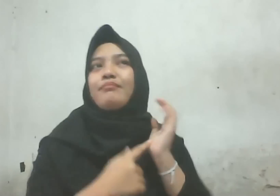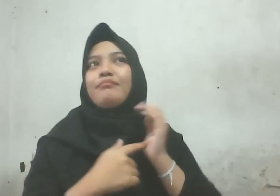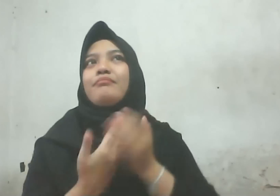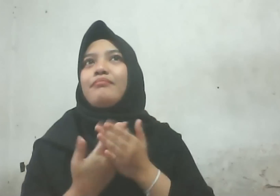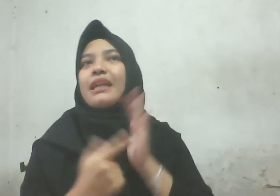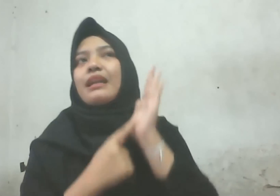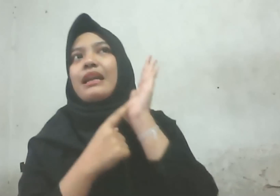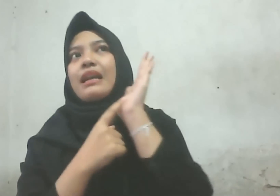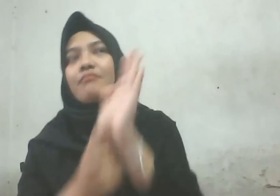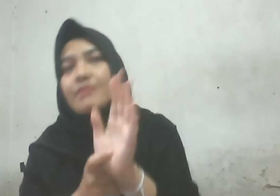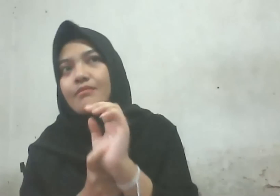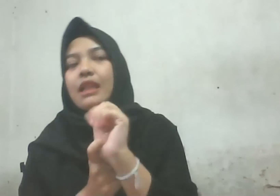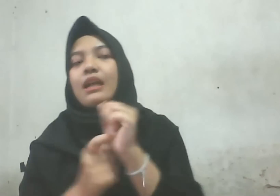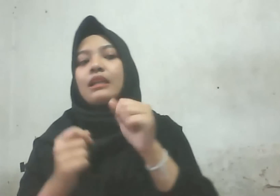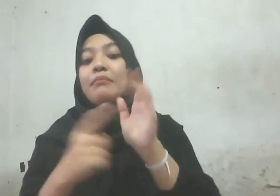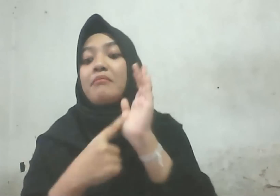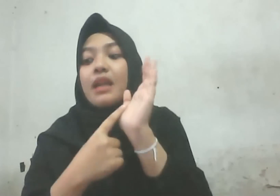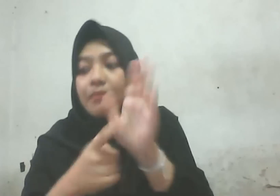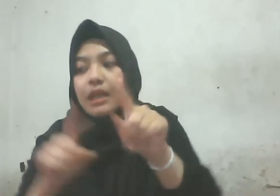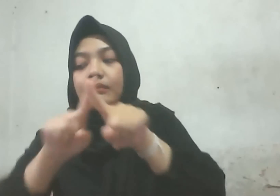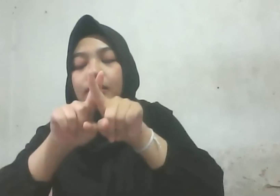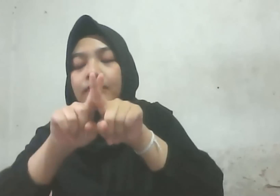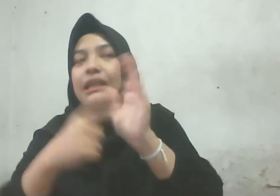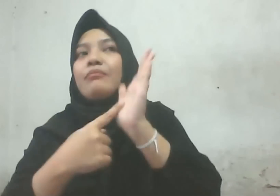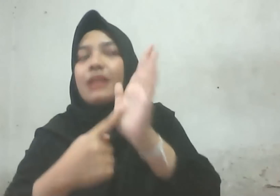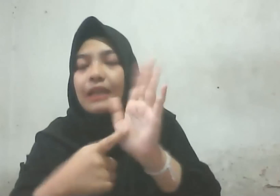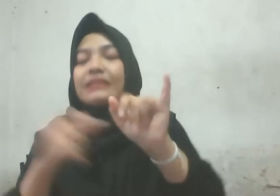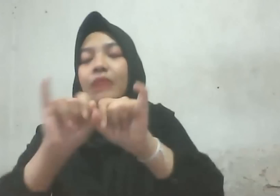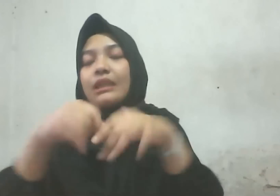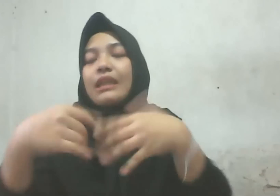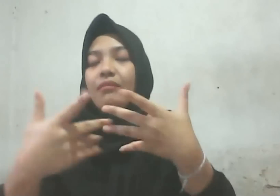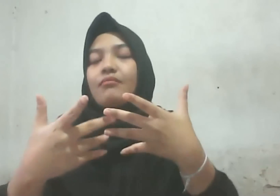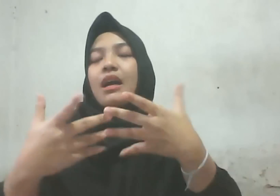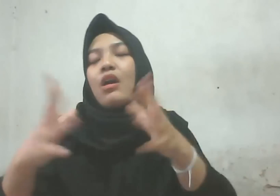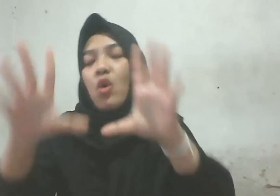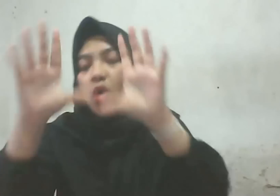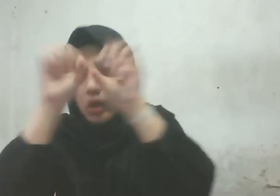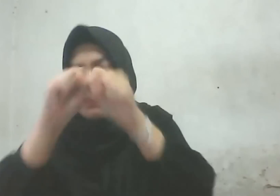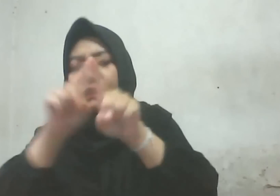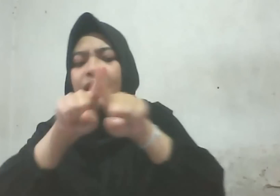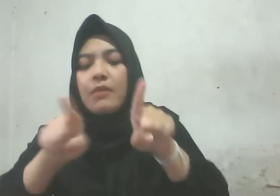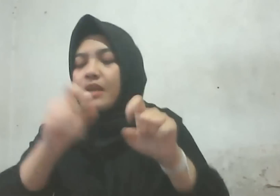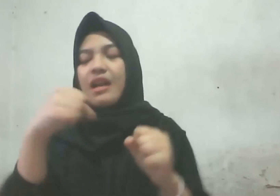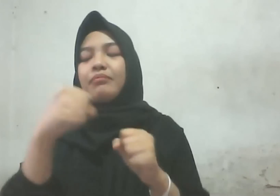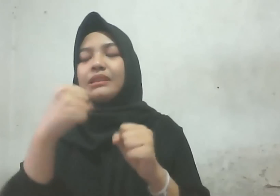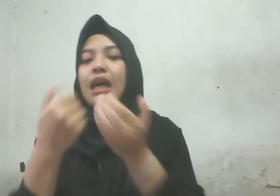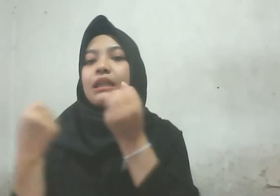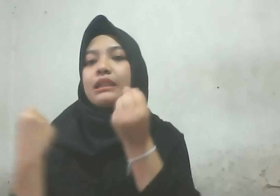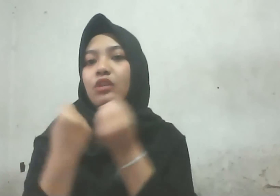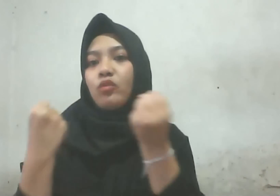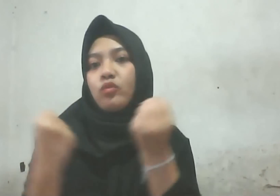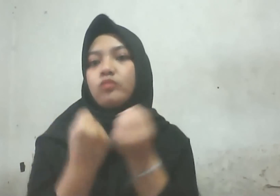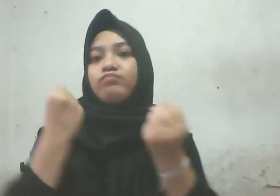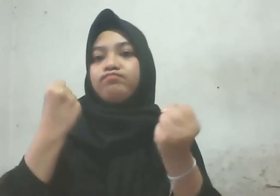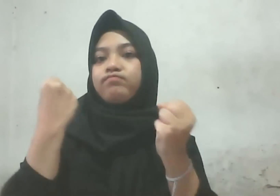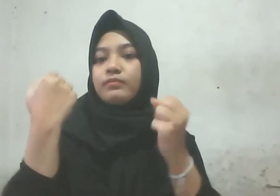not currently expected by law to be inclusive. And so it's essential that as